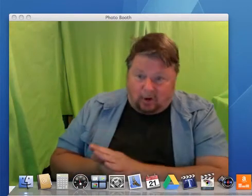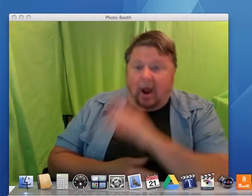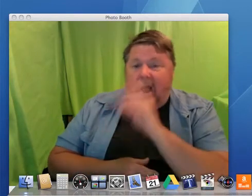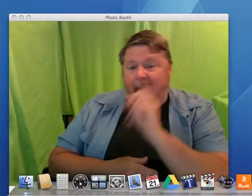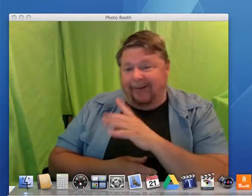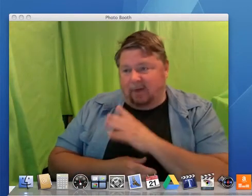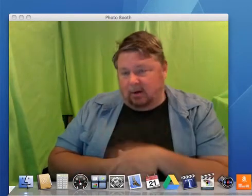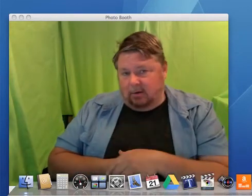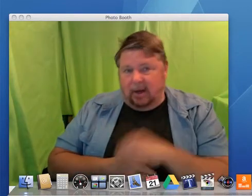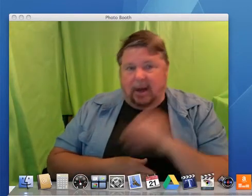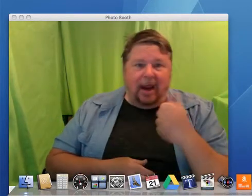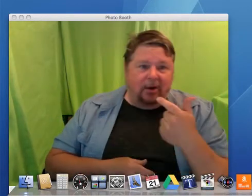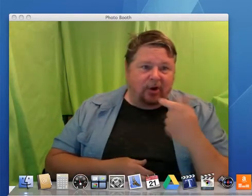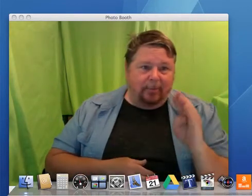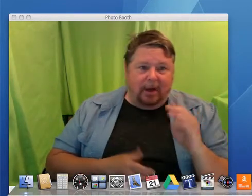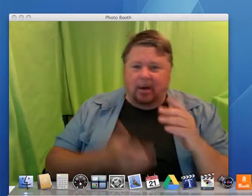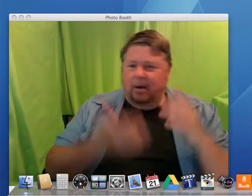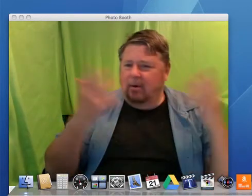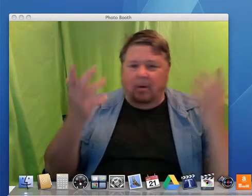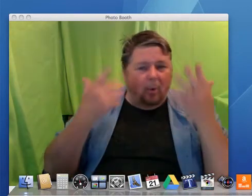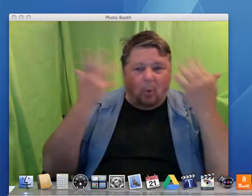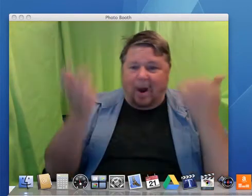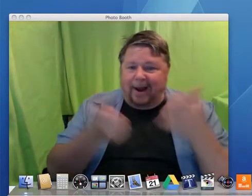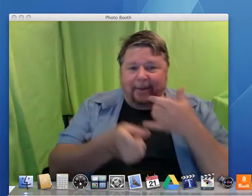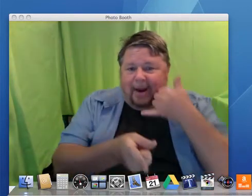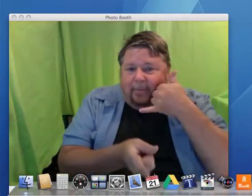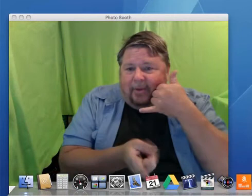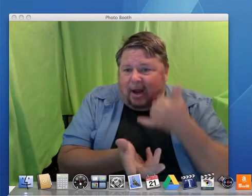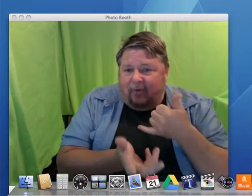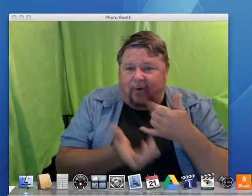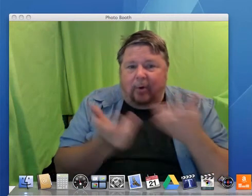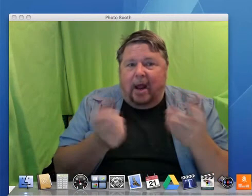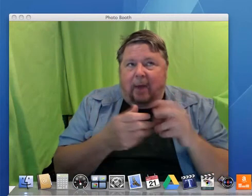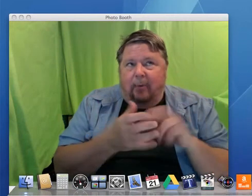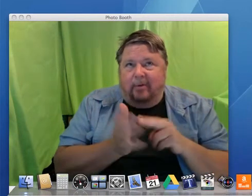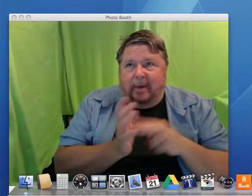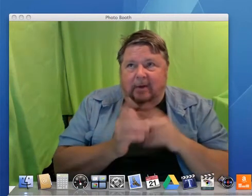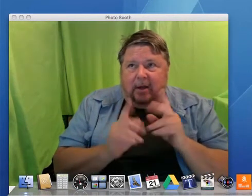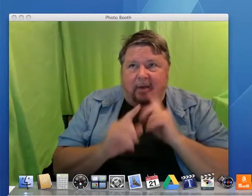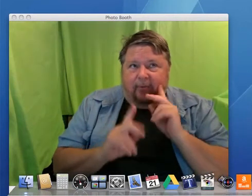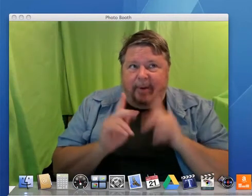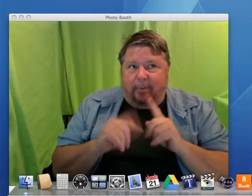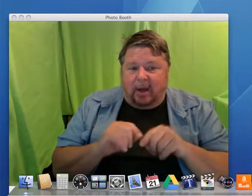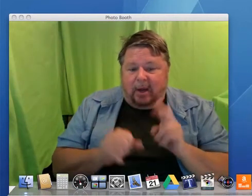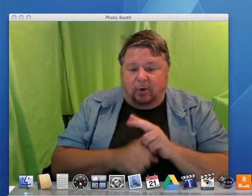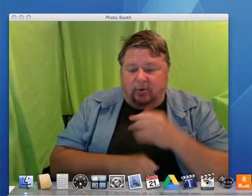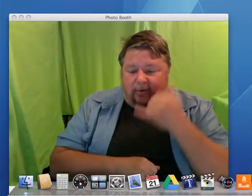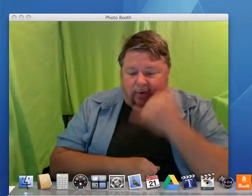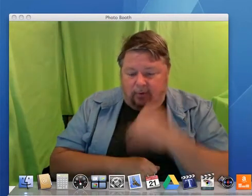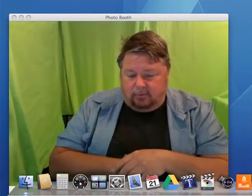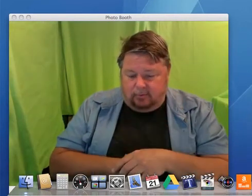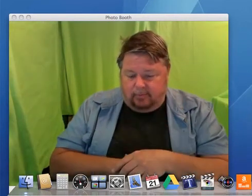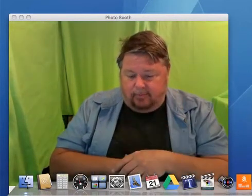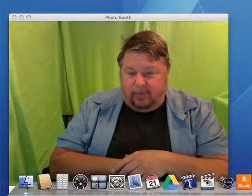school. Okay, fine. AGB, why? He made up the telephone, which means that deaf people can't use the